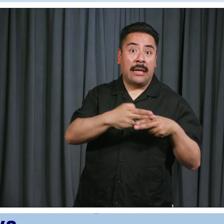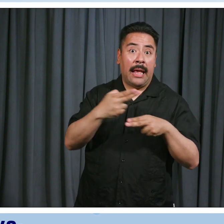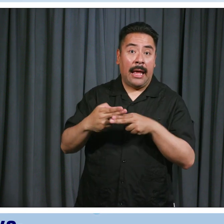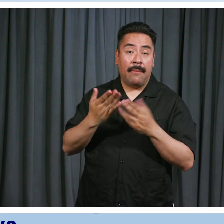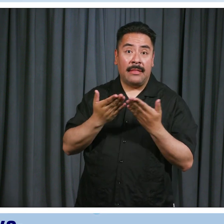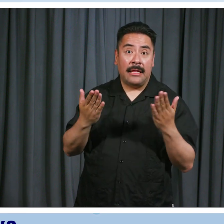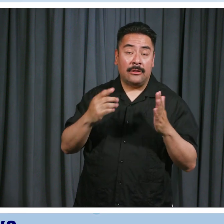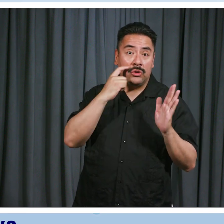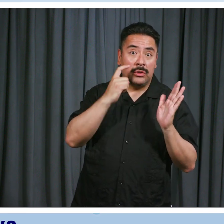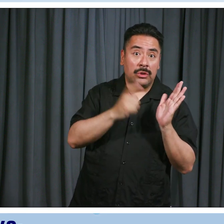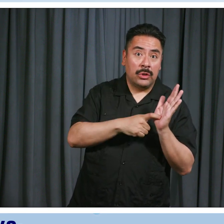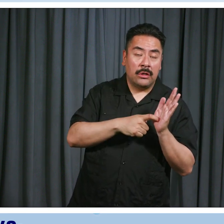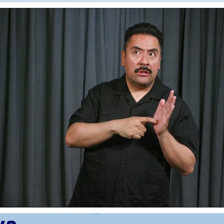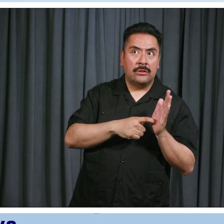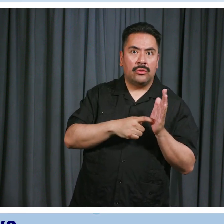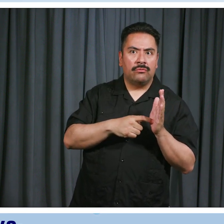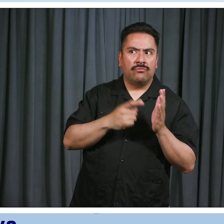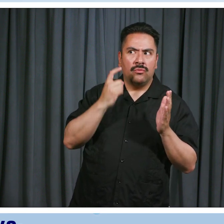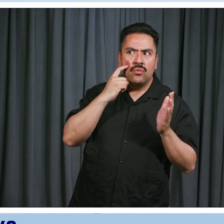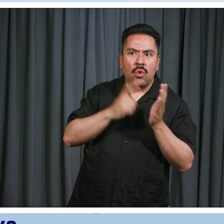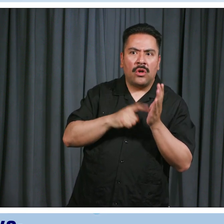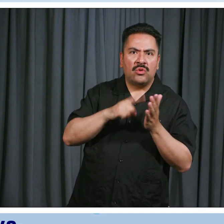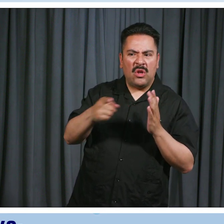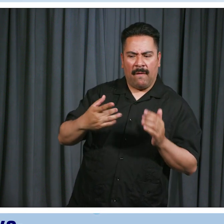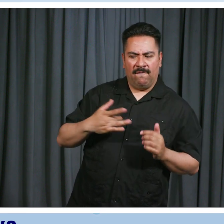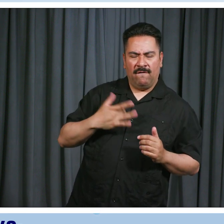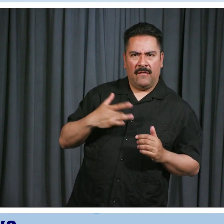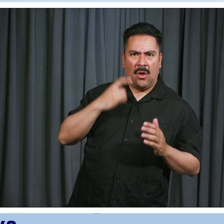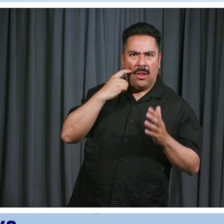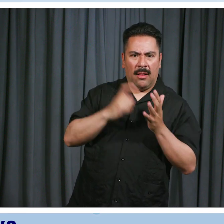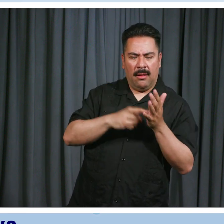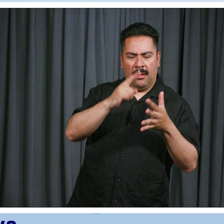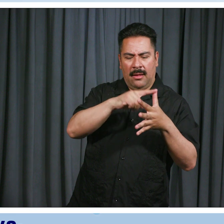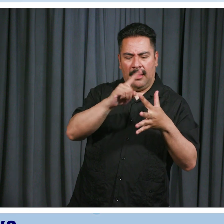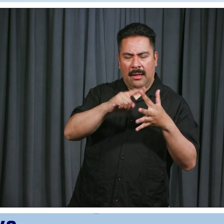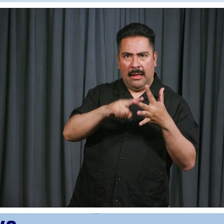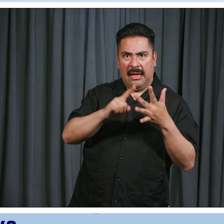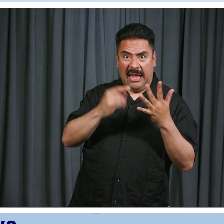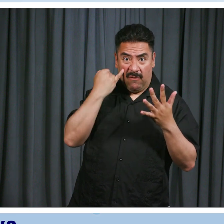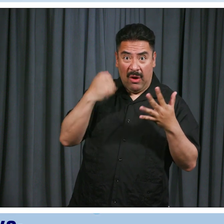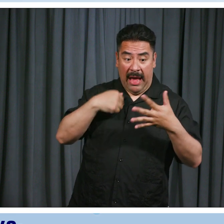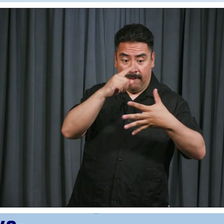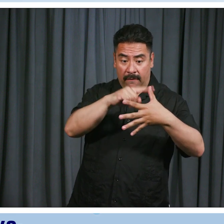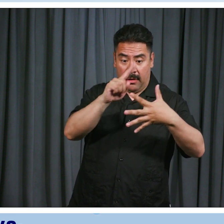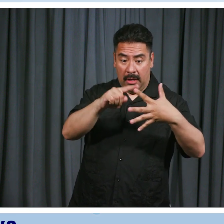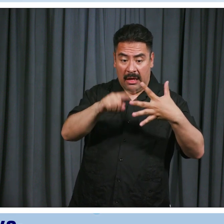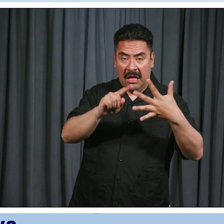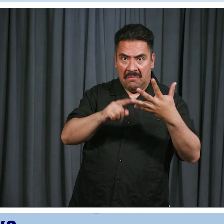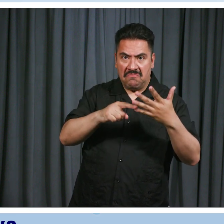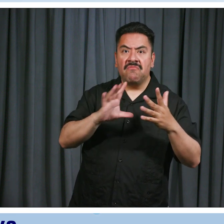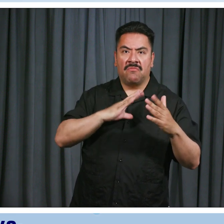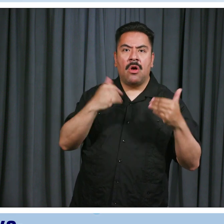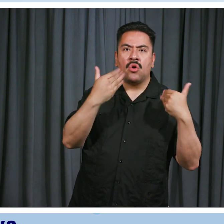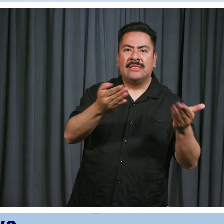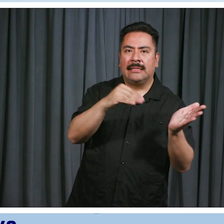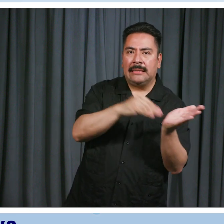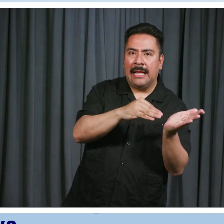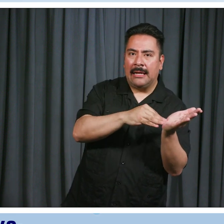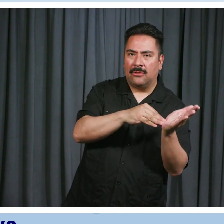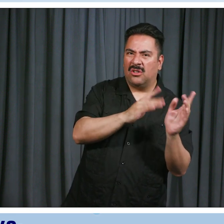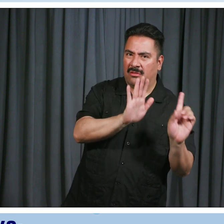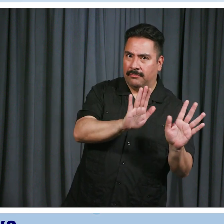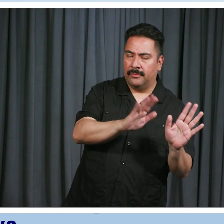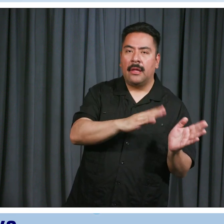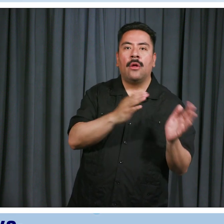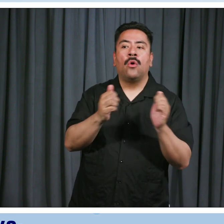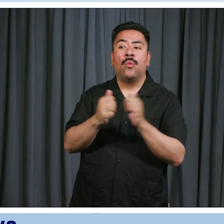pay attention to by looking at the symptoms, right? So if you have these many symptoms, you should see a doctor. And it's a little bit different with mental